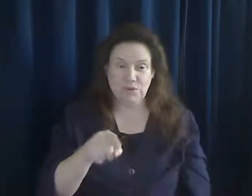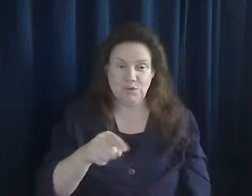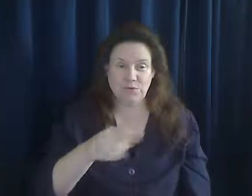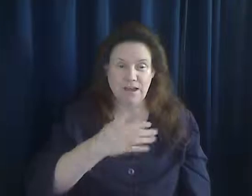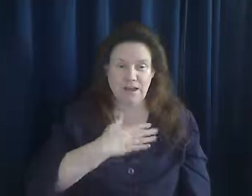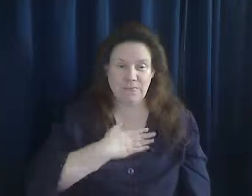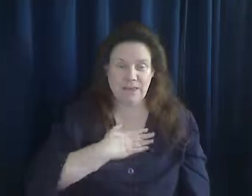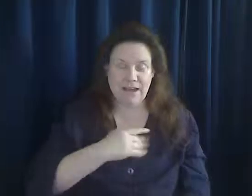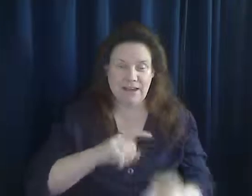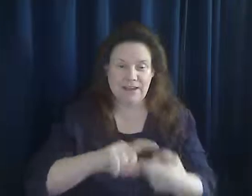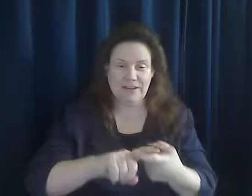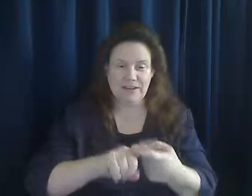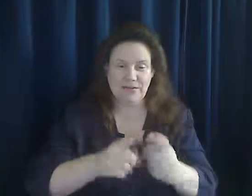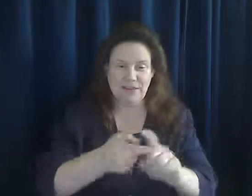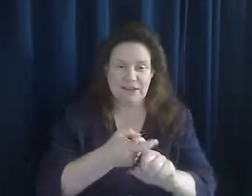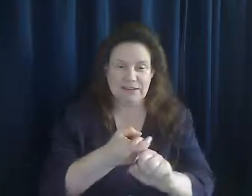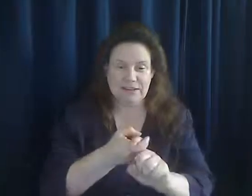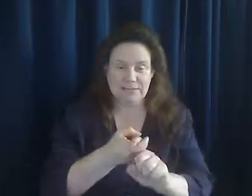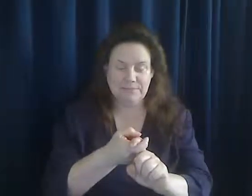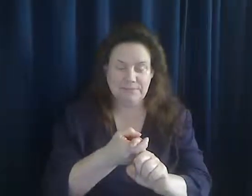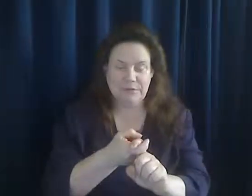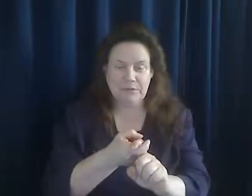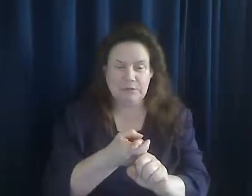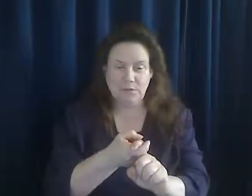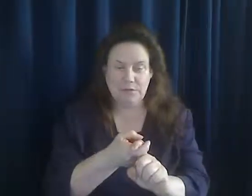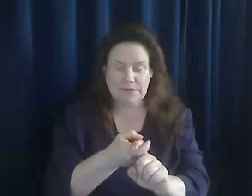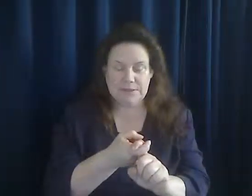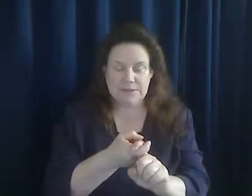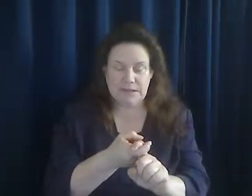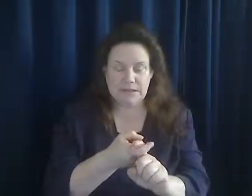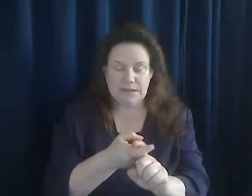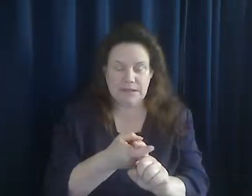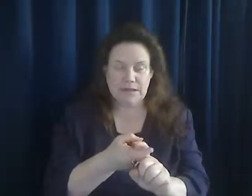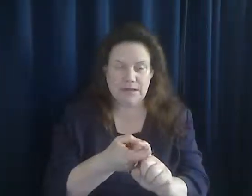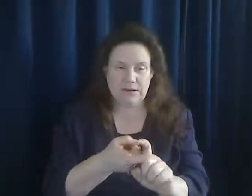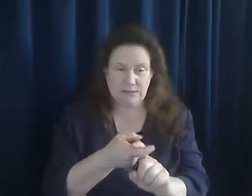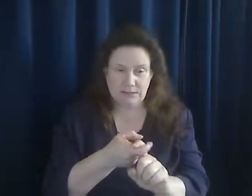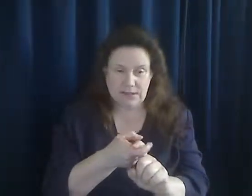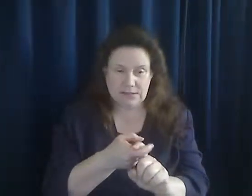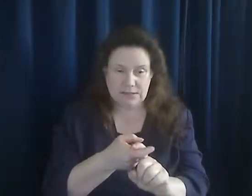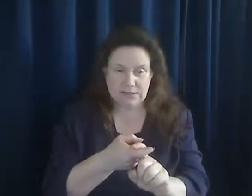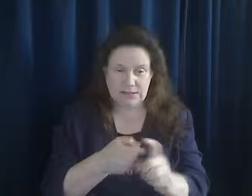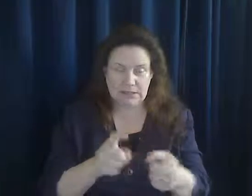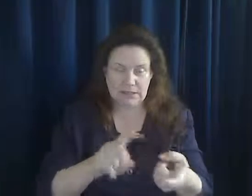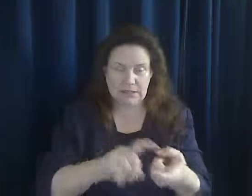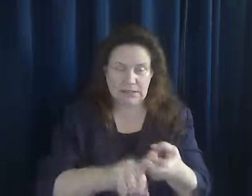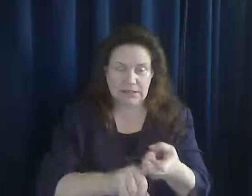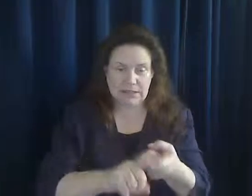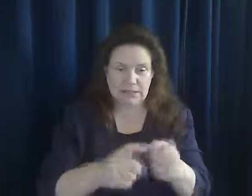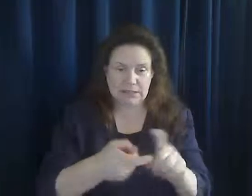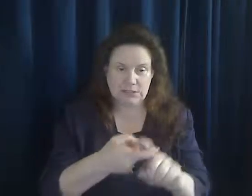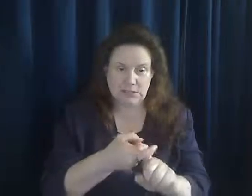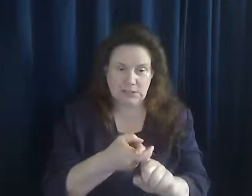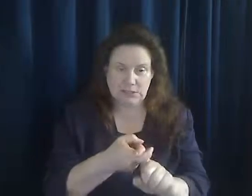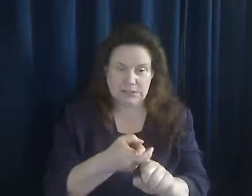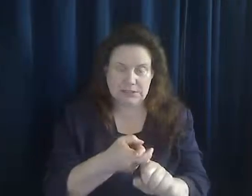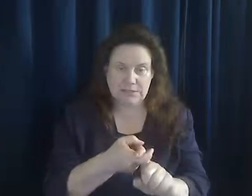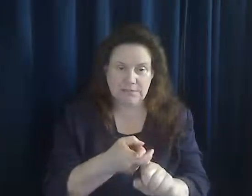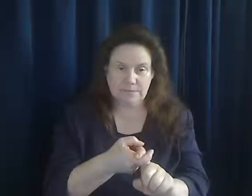You are my friend. Now with this sign, friend, it has the two hooks for